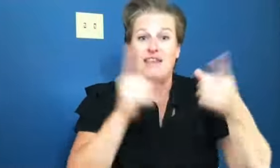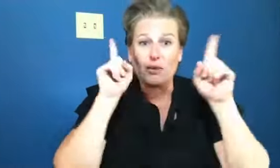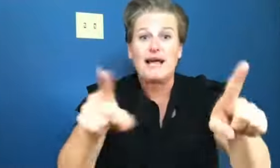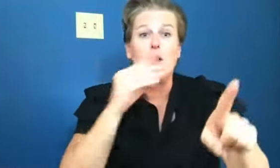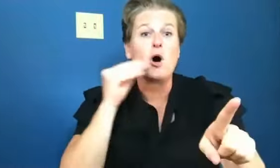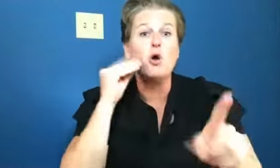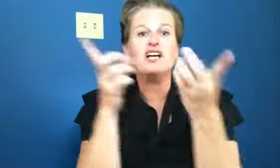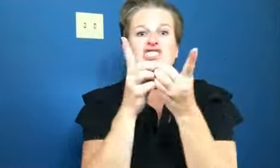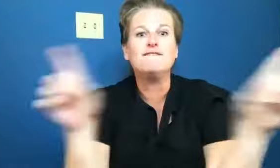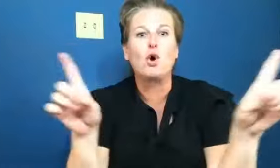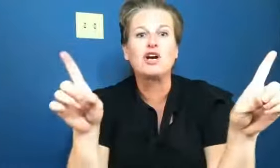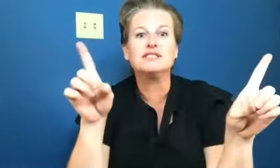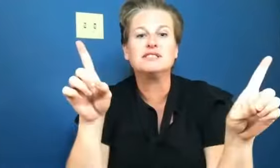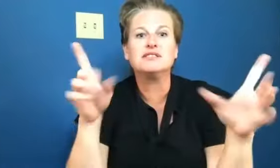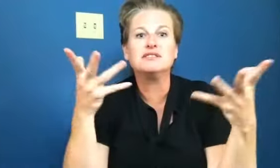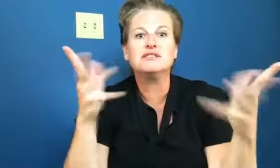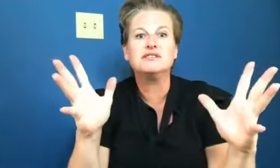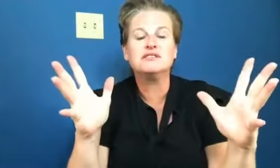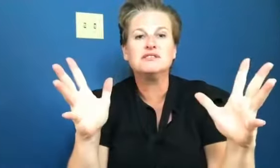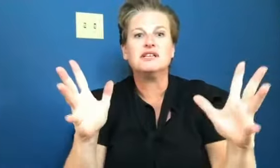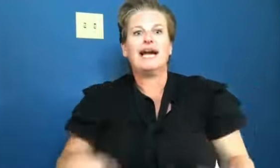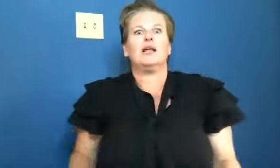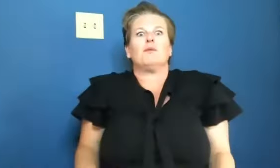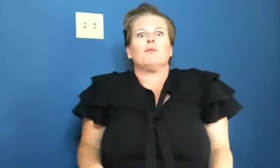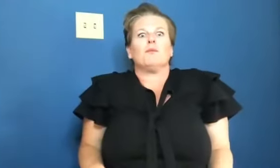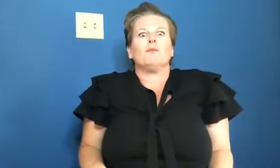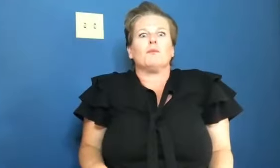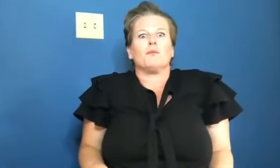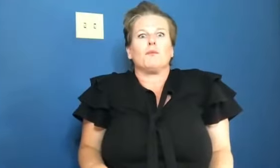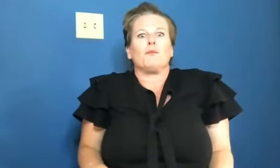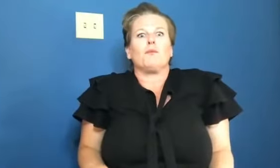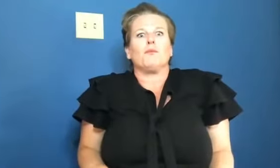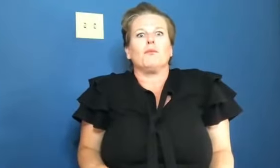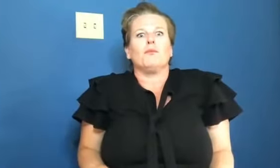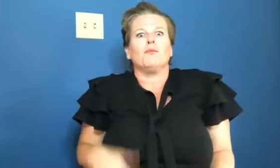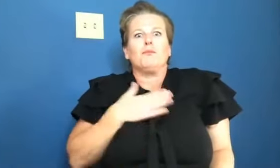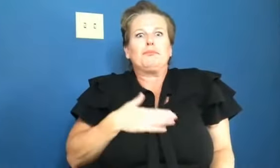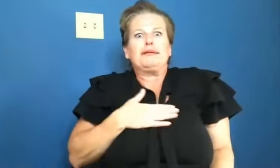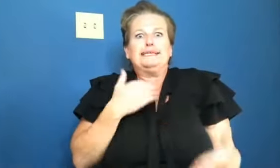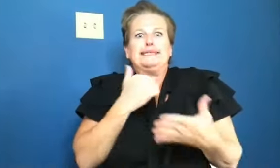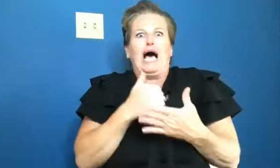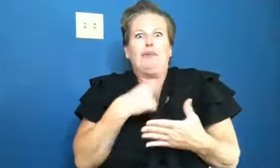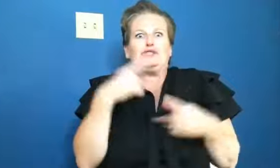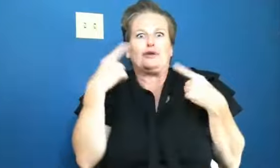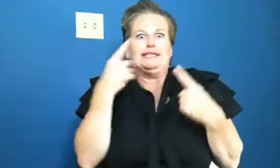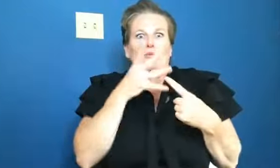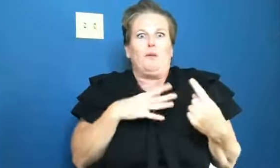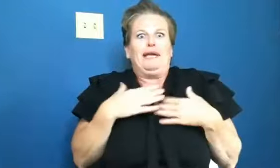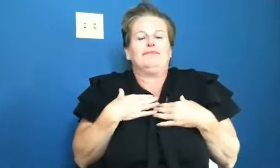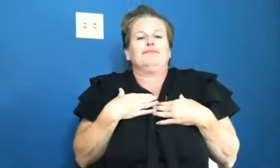put his hands by his side and he was like, yes. Yes, yes, get me away from this nut. So we went to go see my mom. And being around